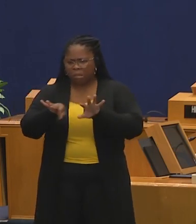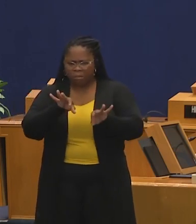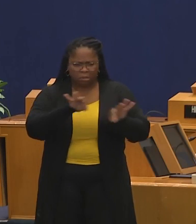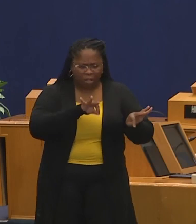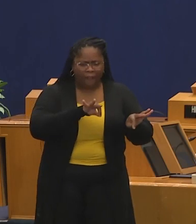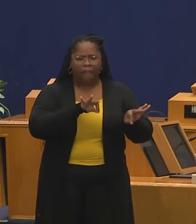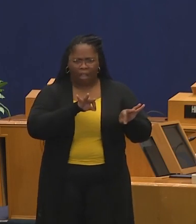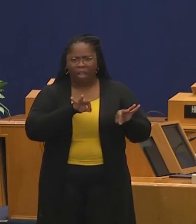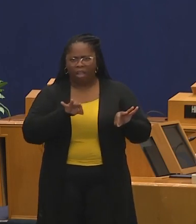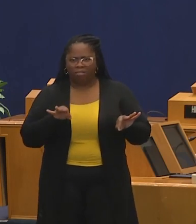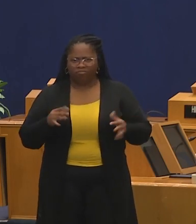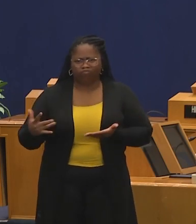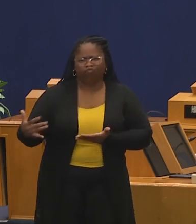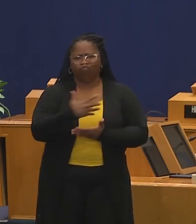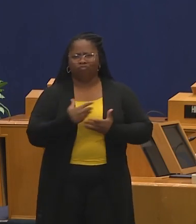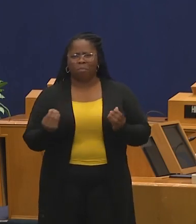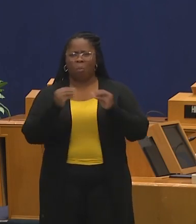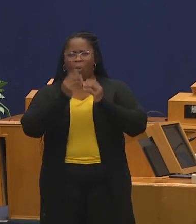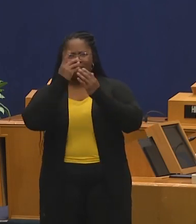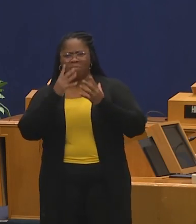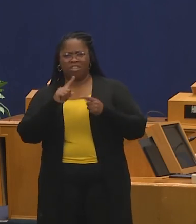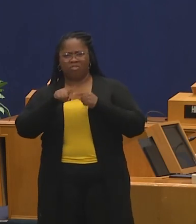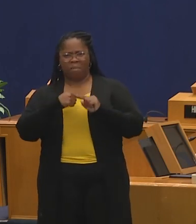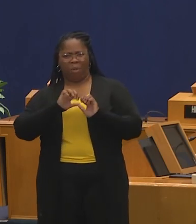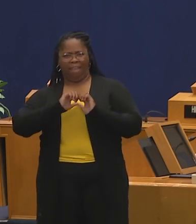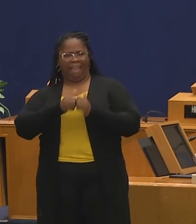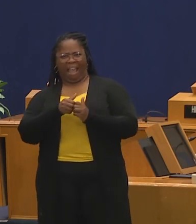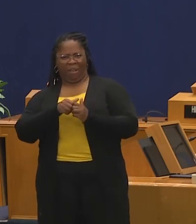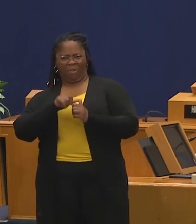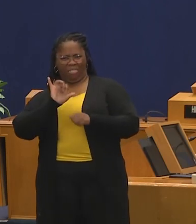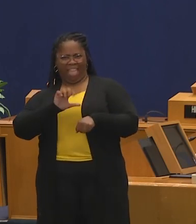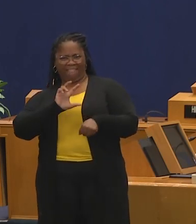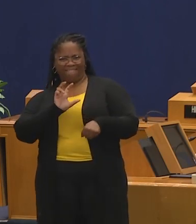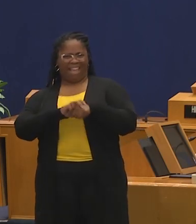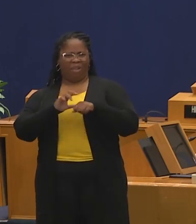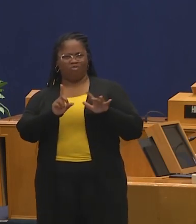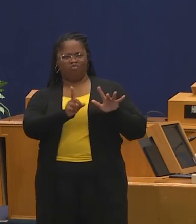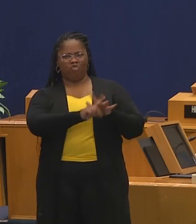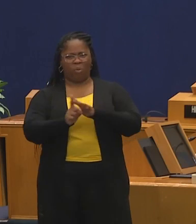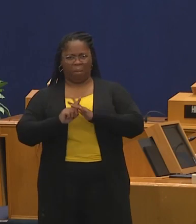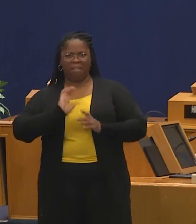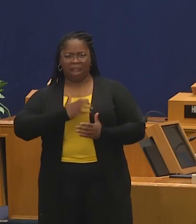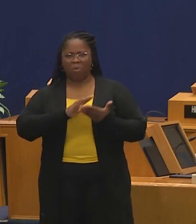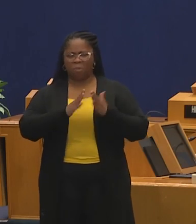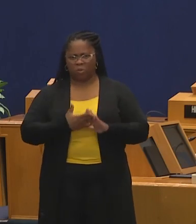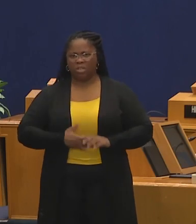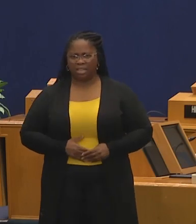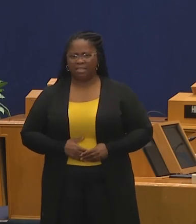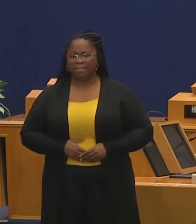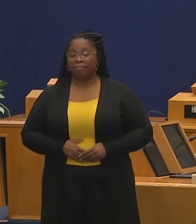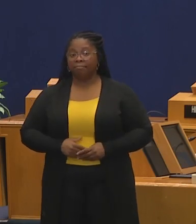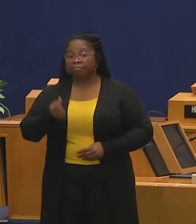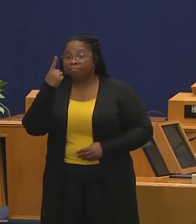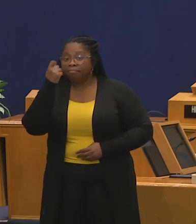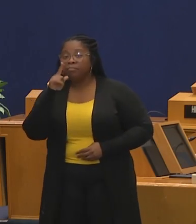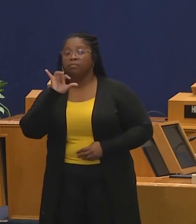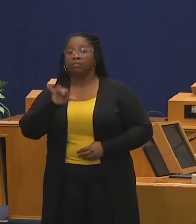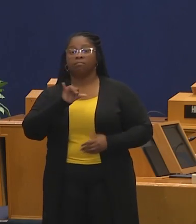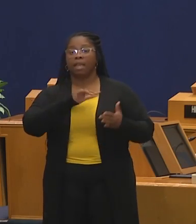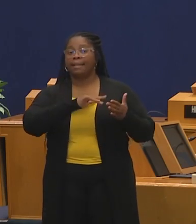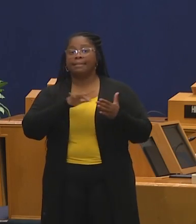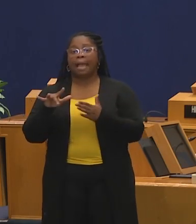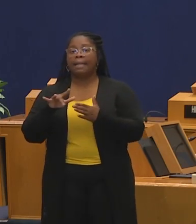information about how this virus has showed up in all of our communities. I do want to note that the study does not